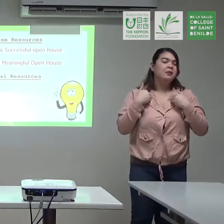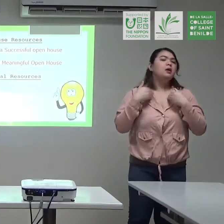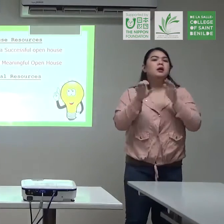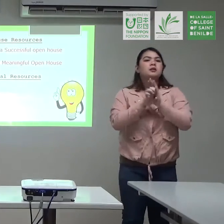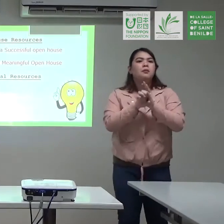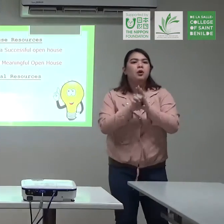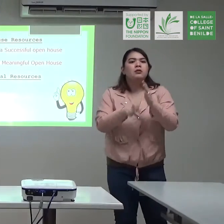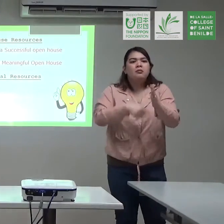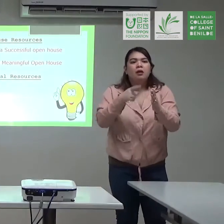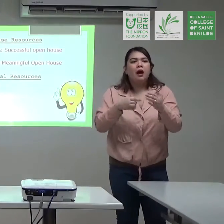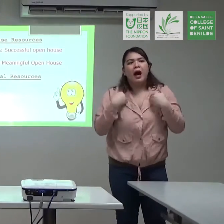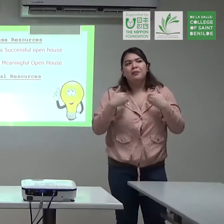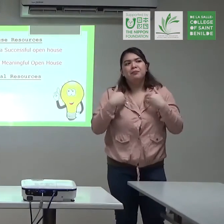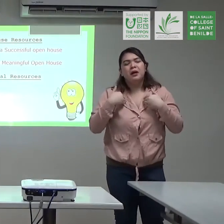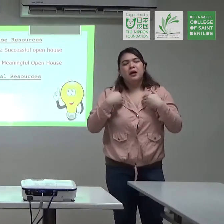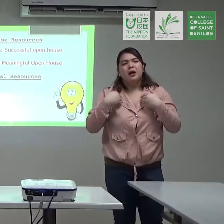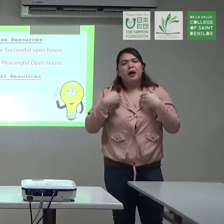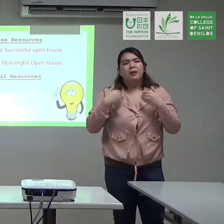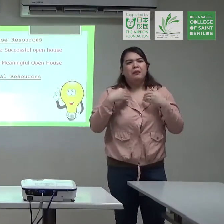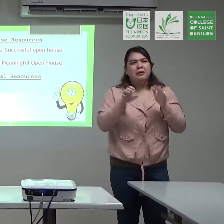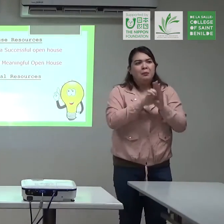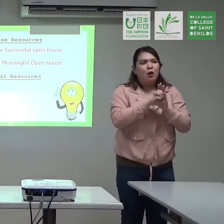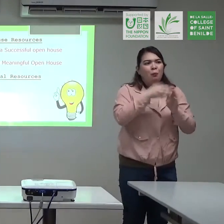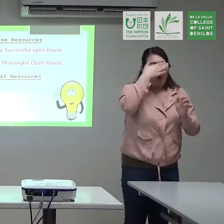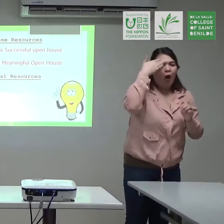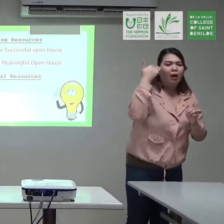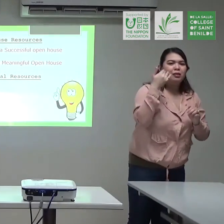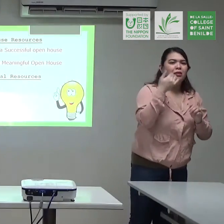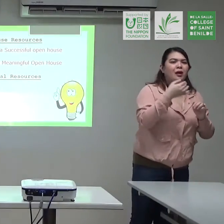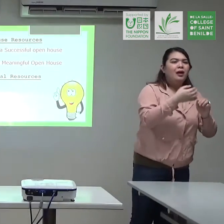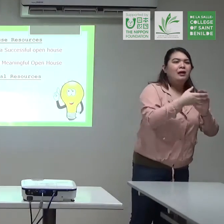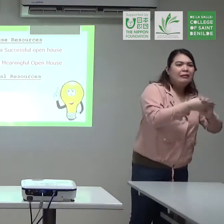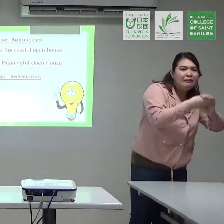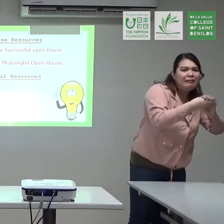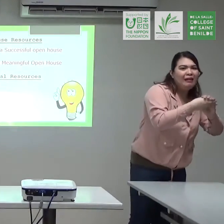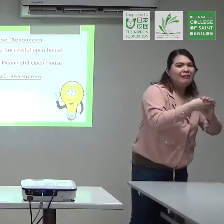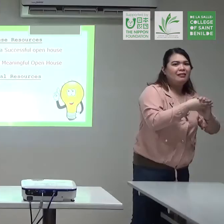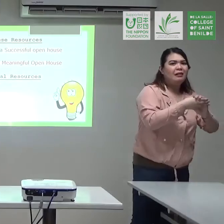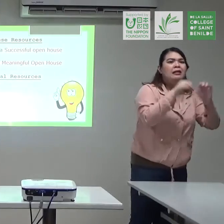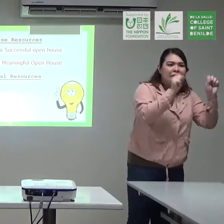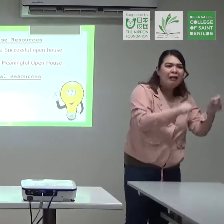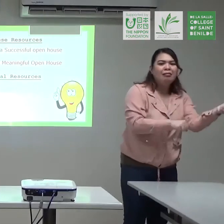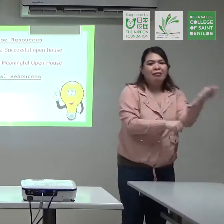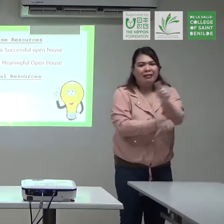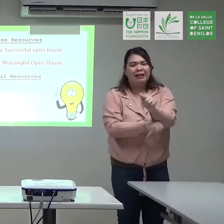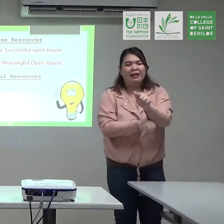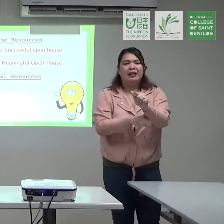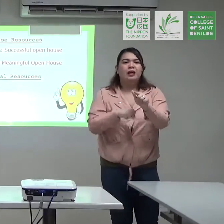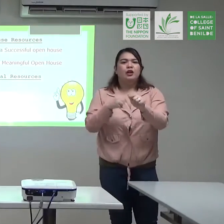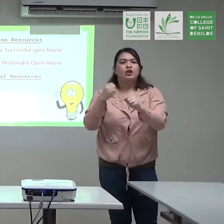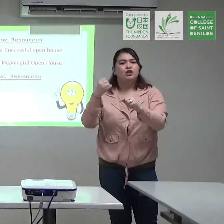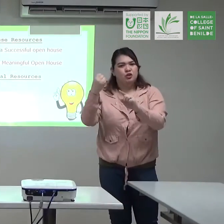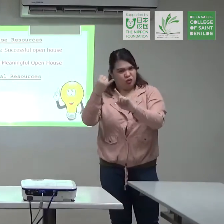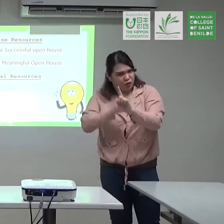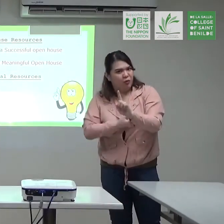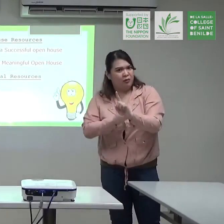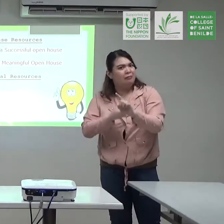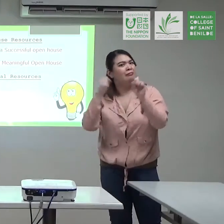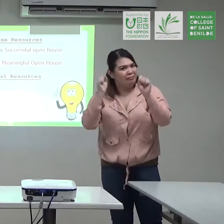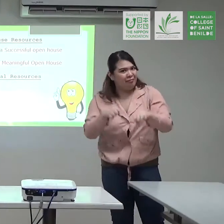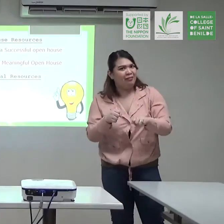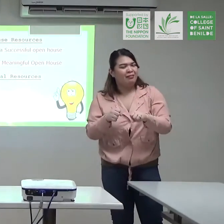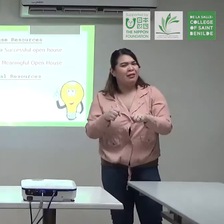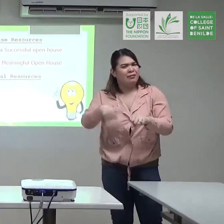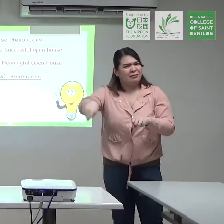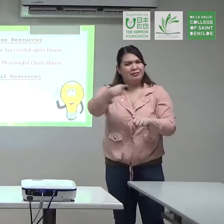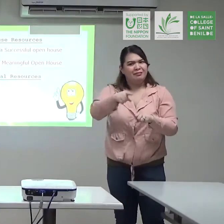greet someone in December, you can still do it in January. So it was fun for the parents. How you